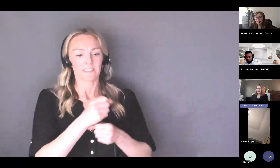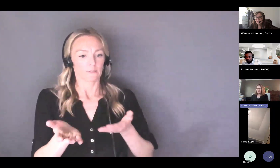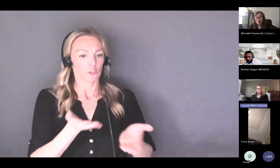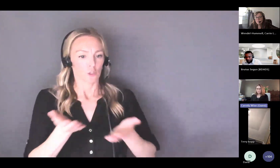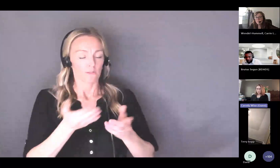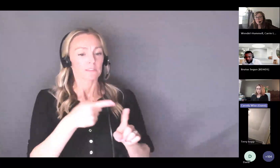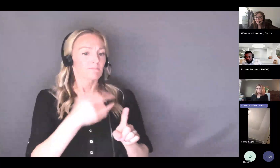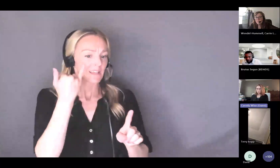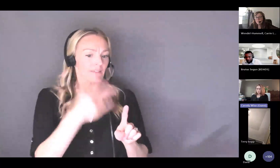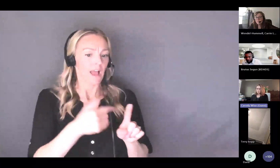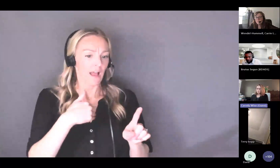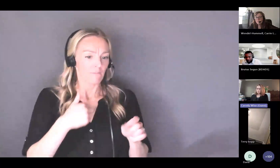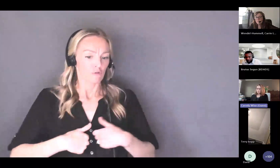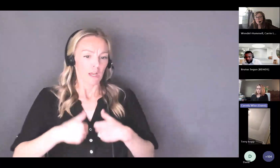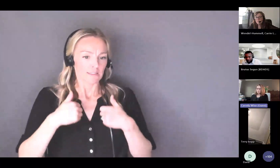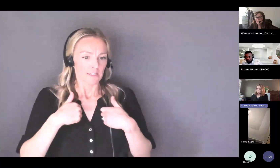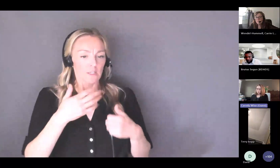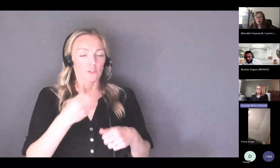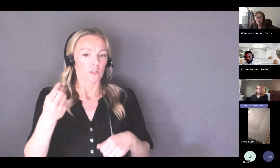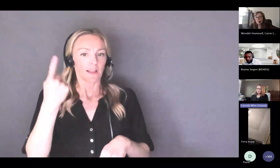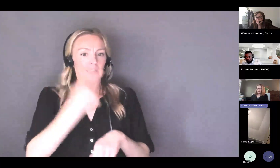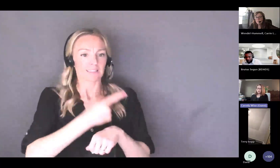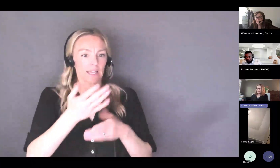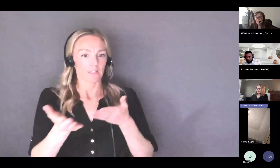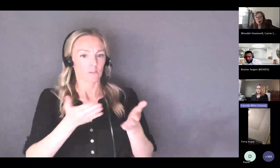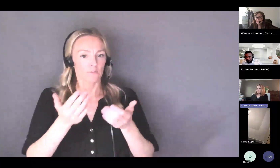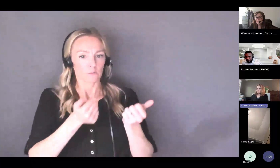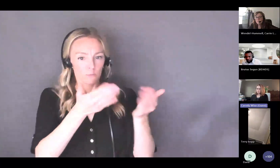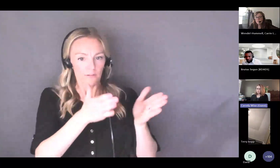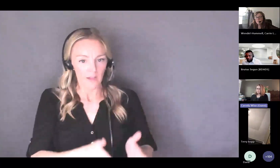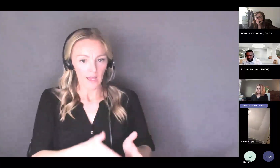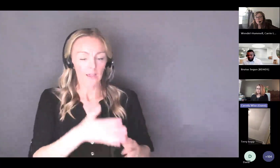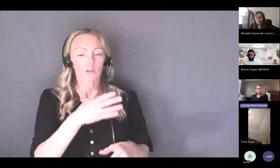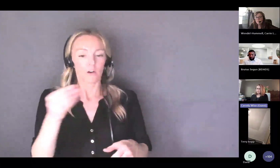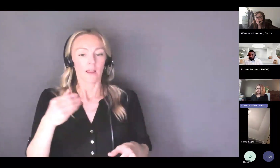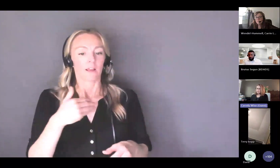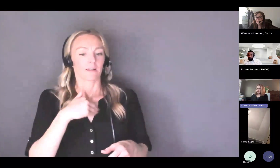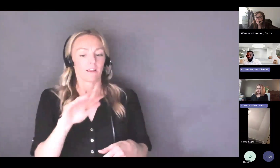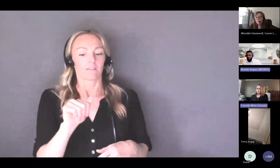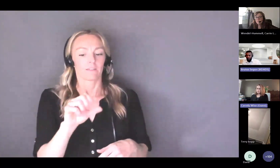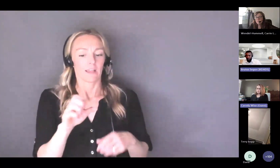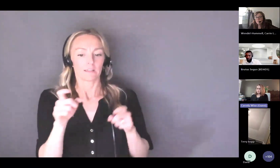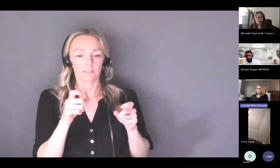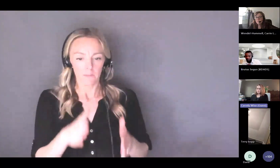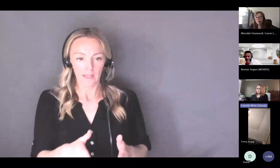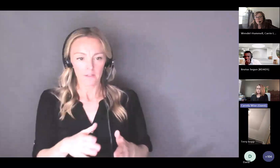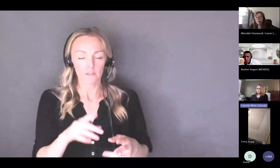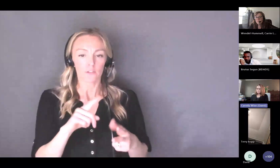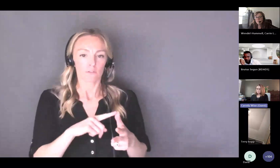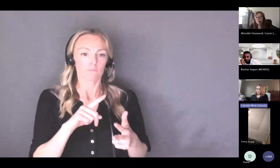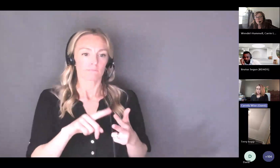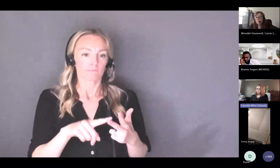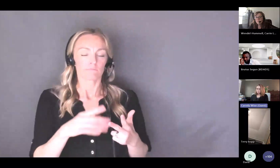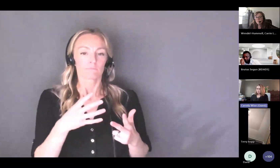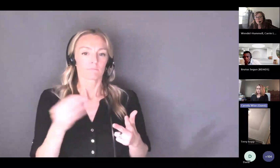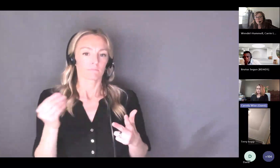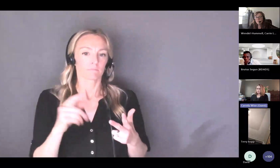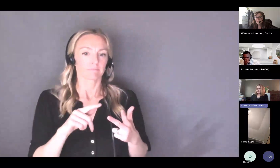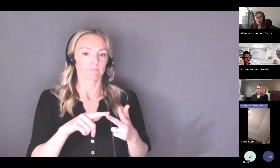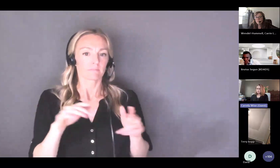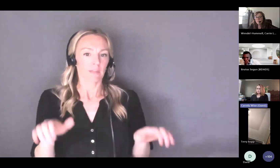day service provider, also a targeted case manager, and